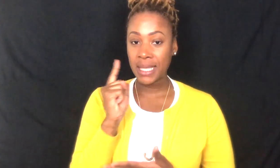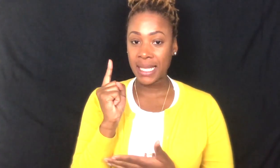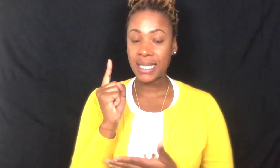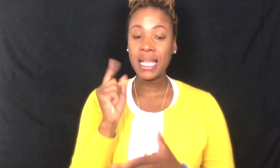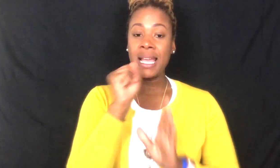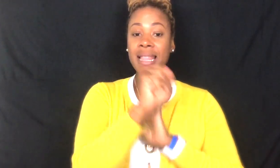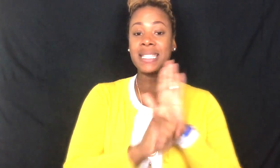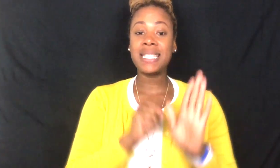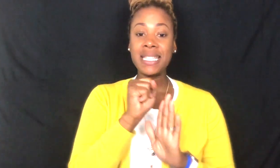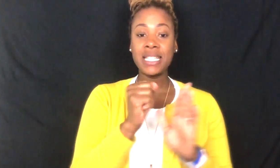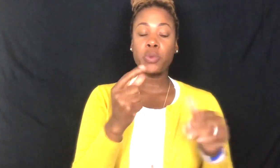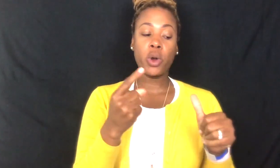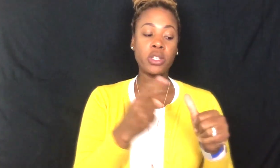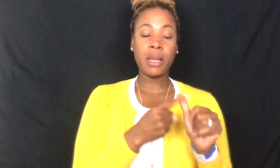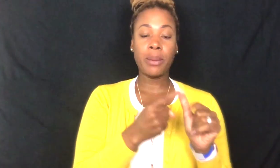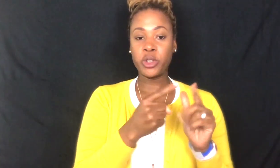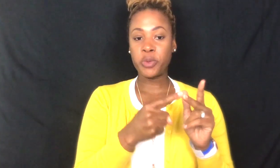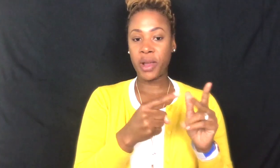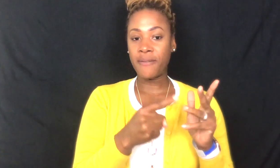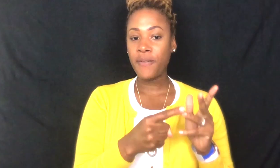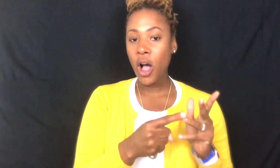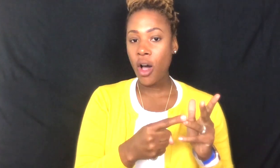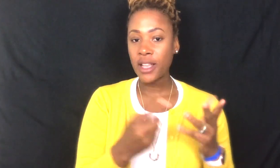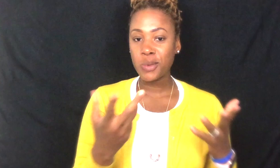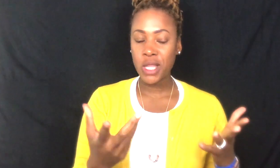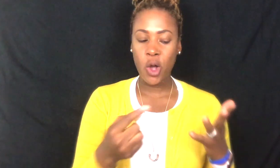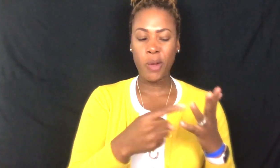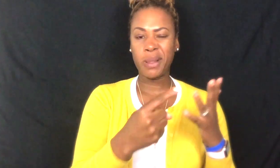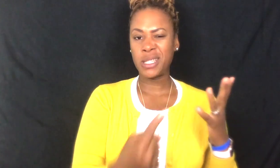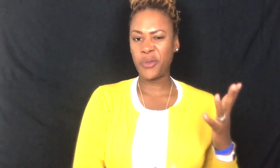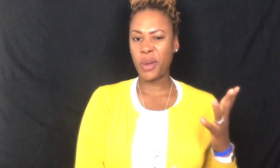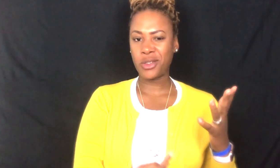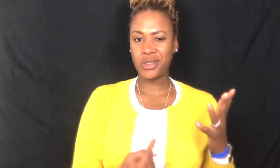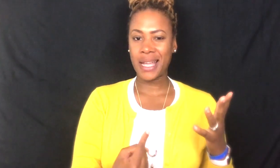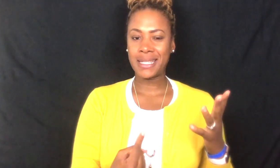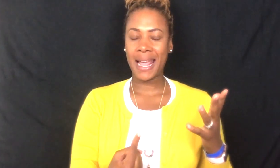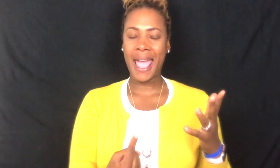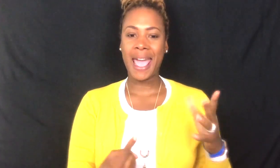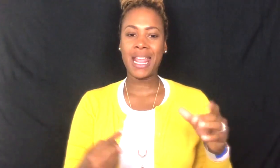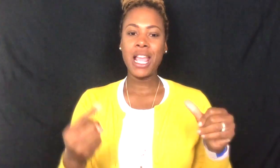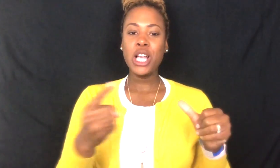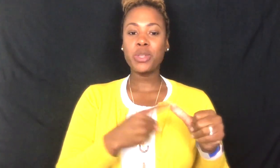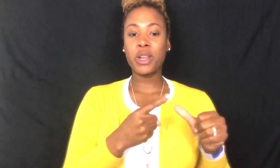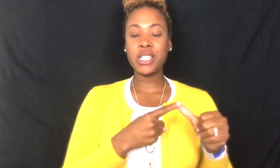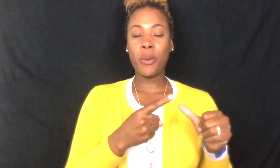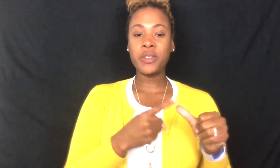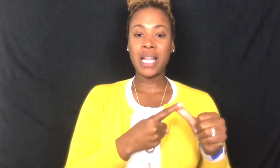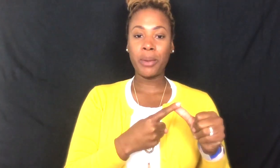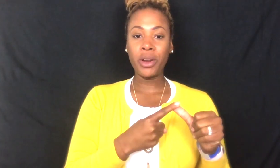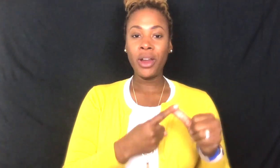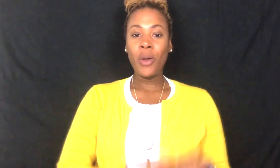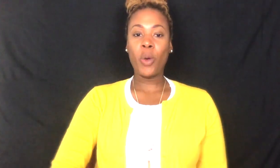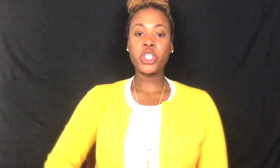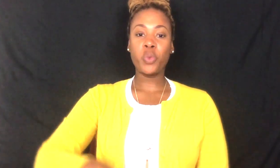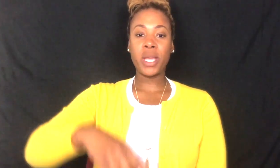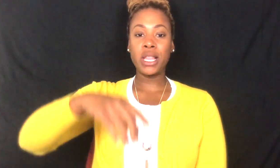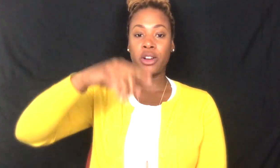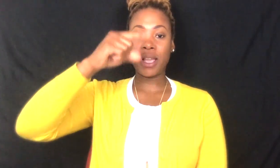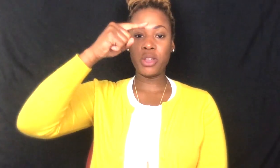lesson. The seasons were summer, winter, spring, and fall, as we know, and plus a few extra signs that I added. So we're going to start with summer, which we learned that you